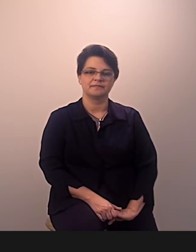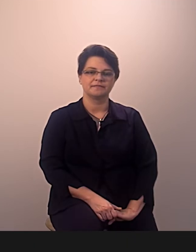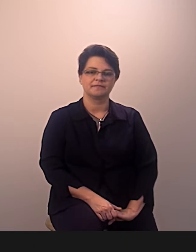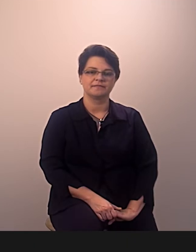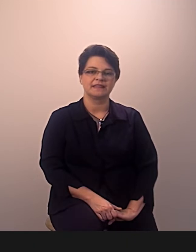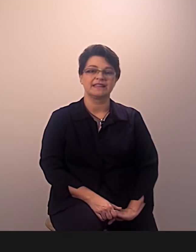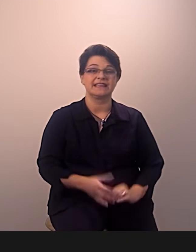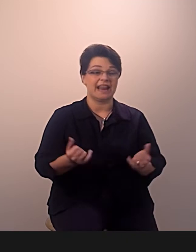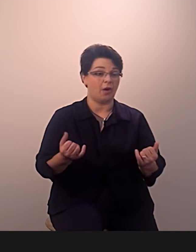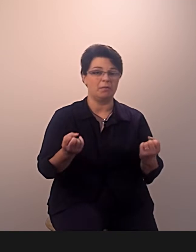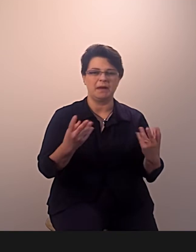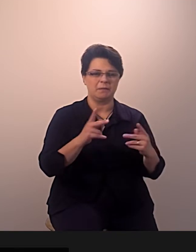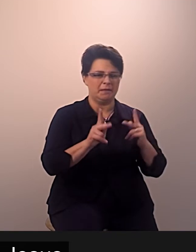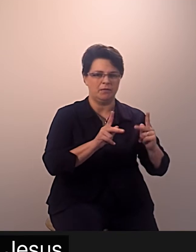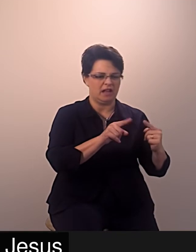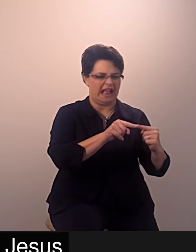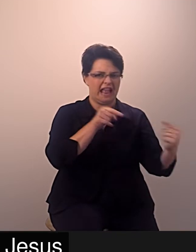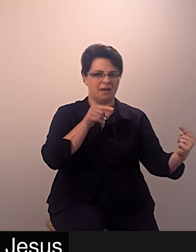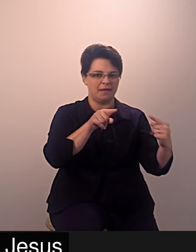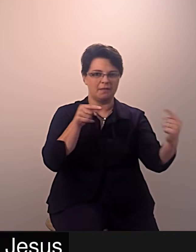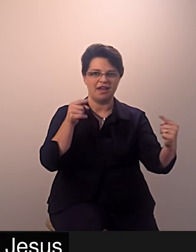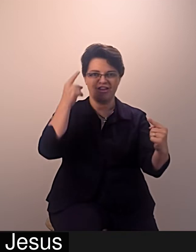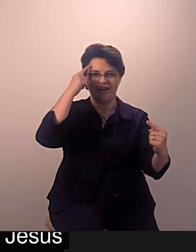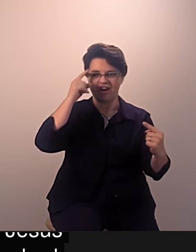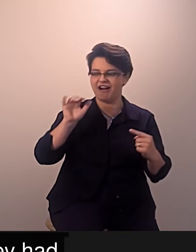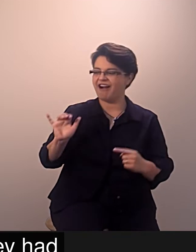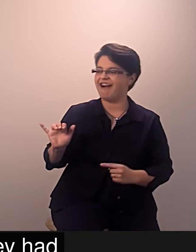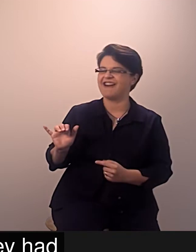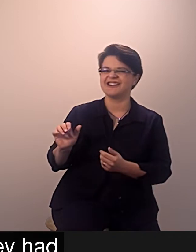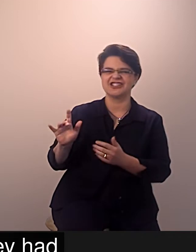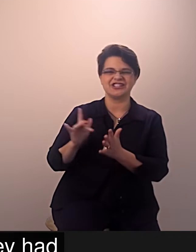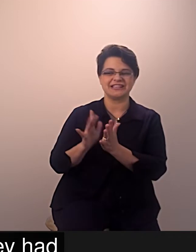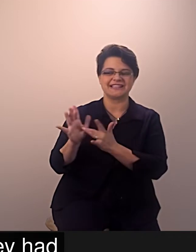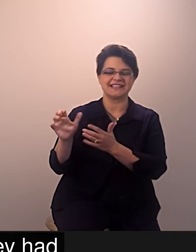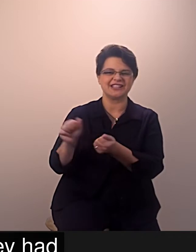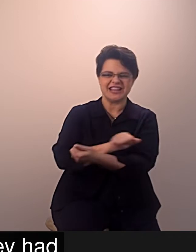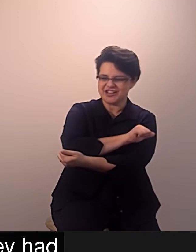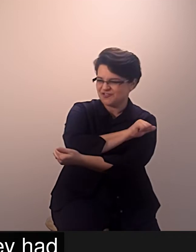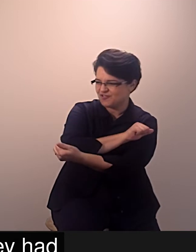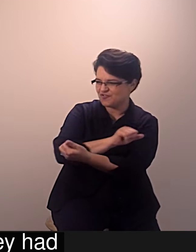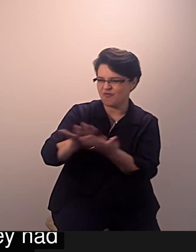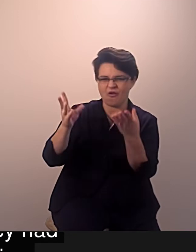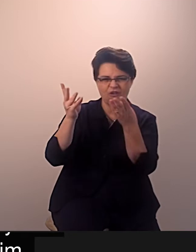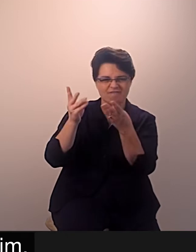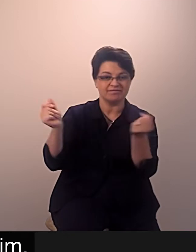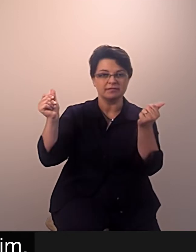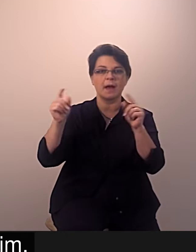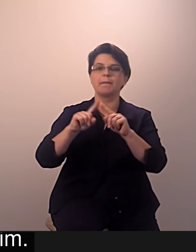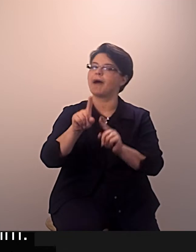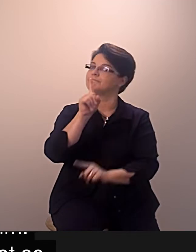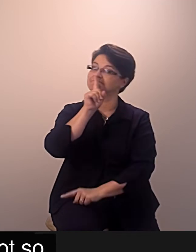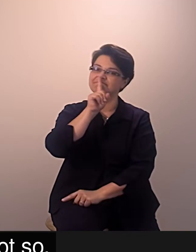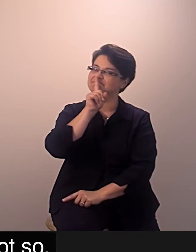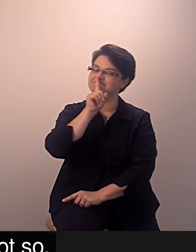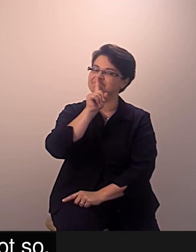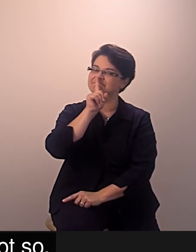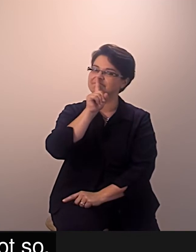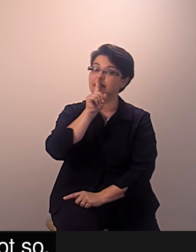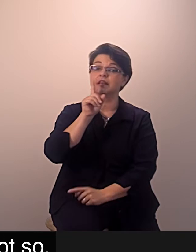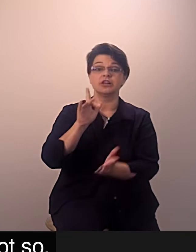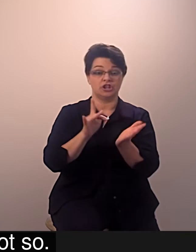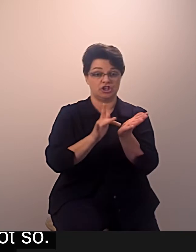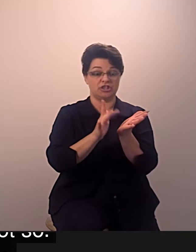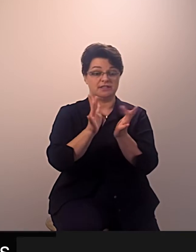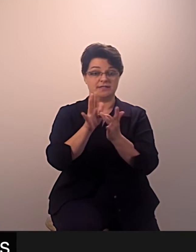The enemies of Jesus thought that they had destroyed him. But this was not so. After Jesus died on